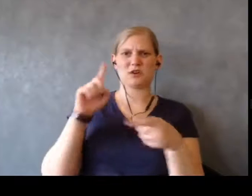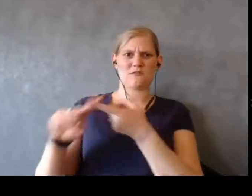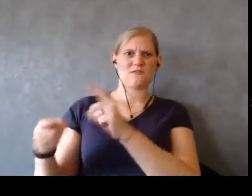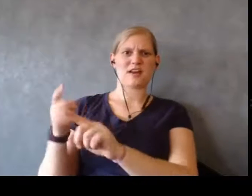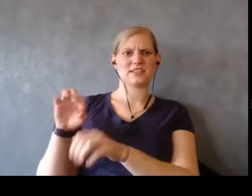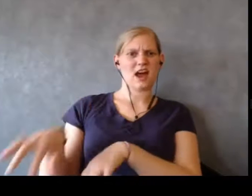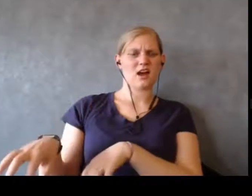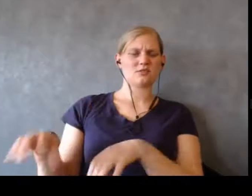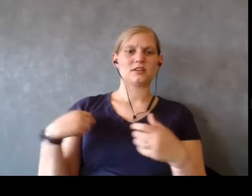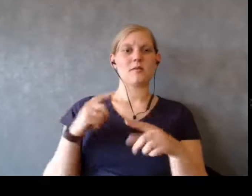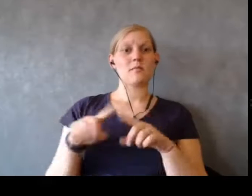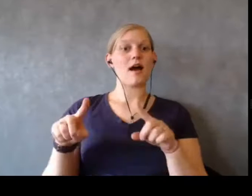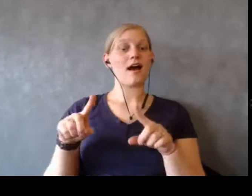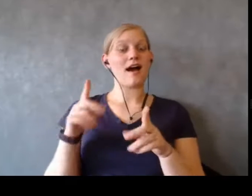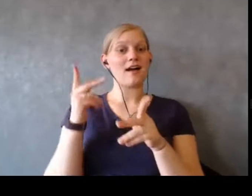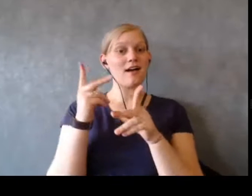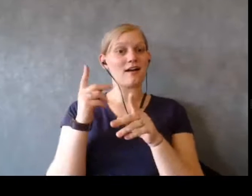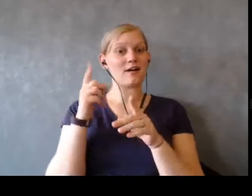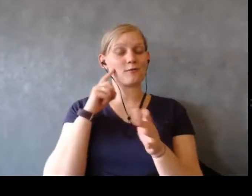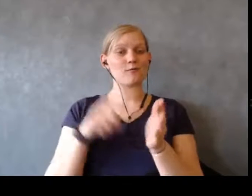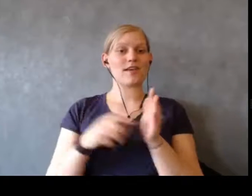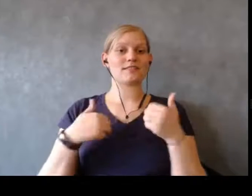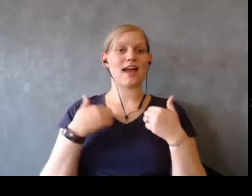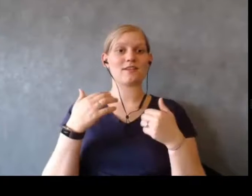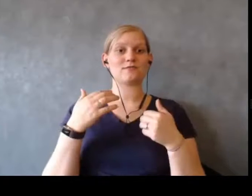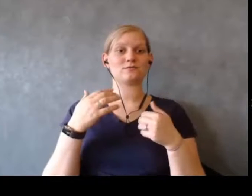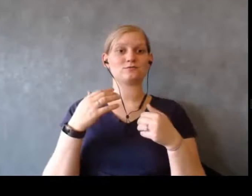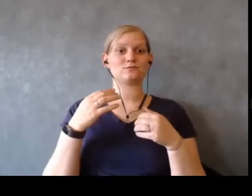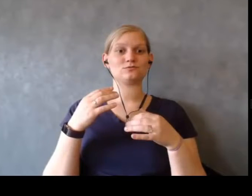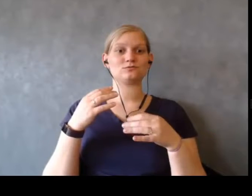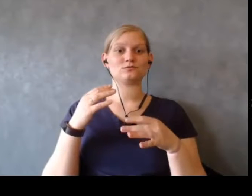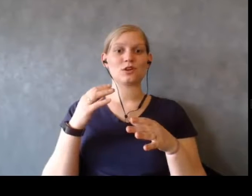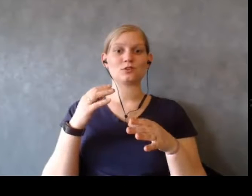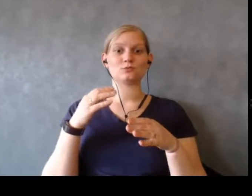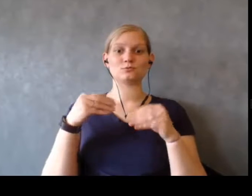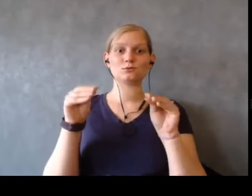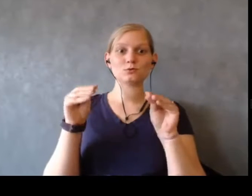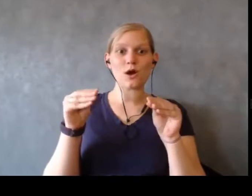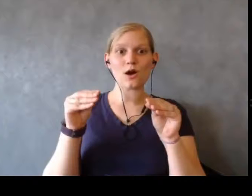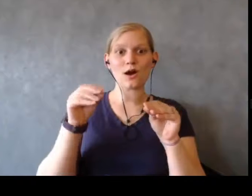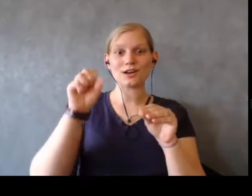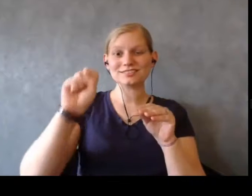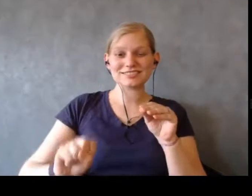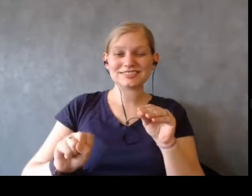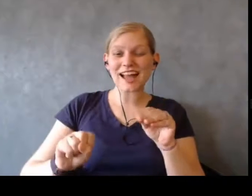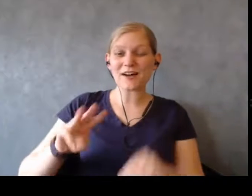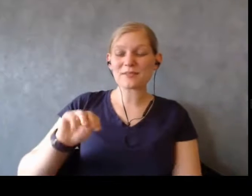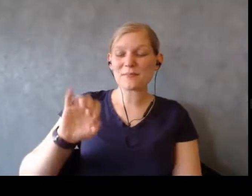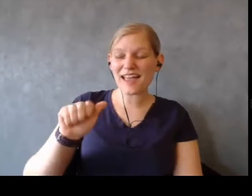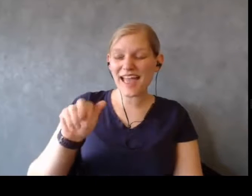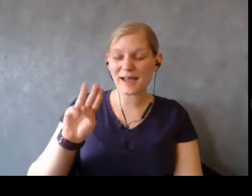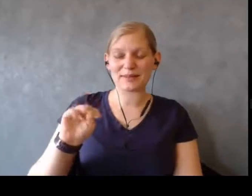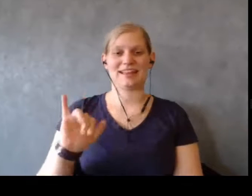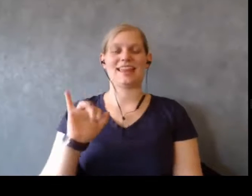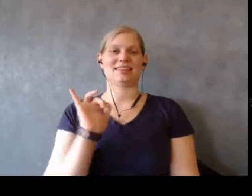and I figured out that there was this store in South Miami. That's where the tampons were. And